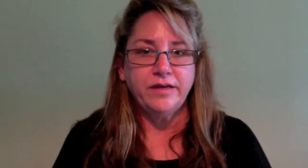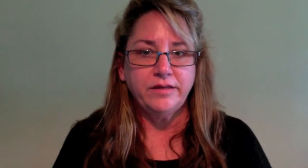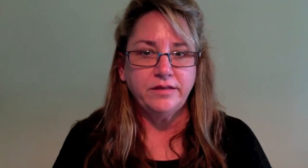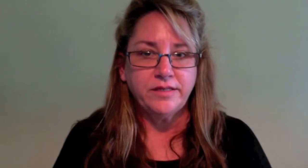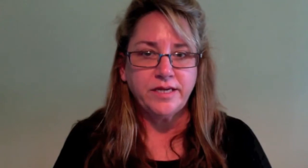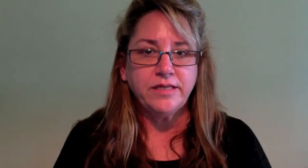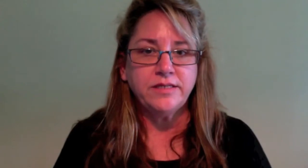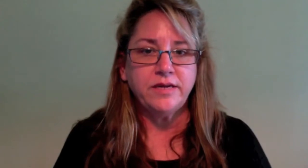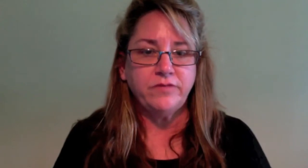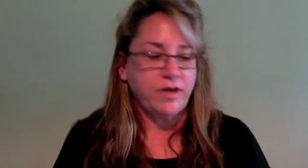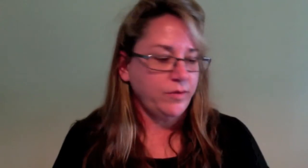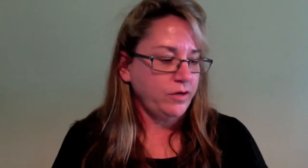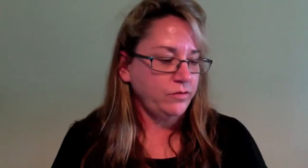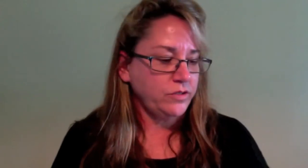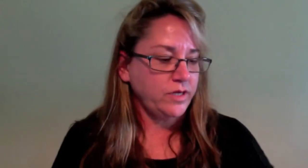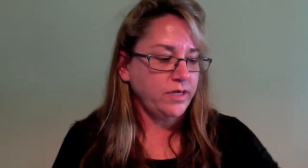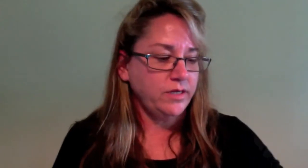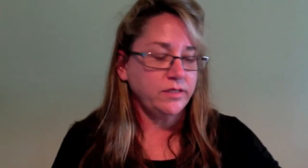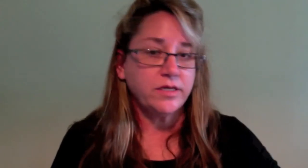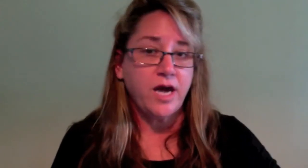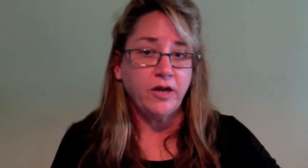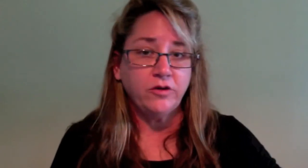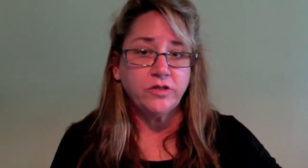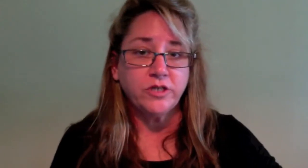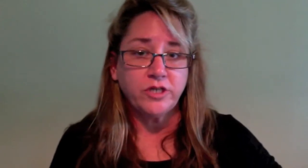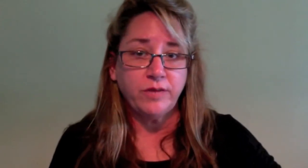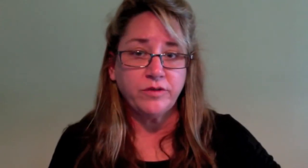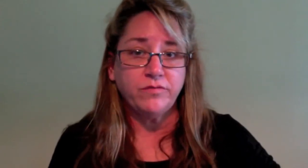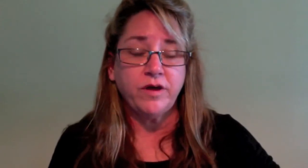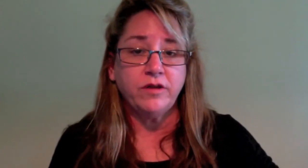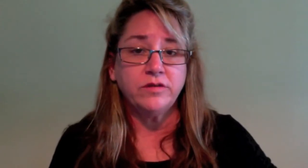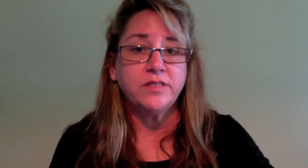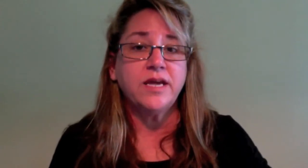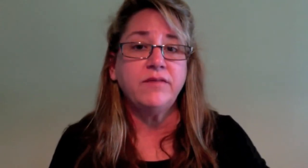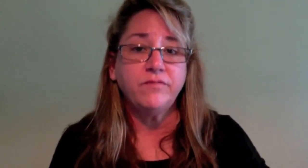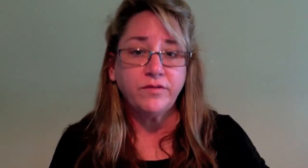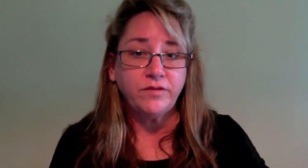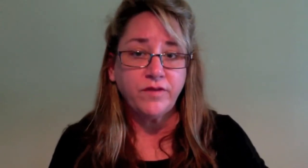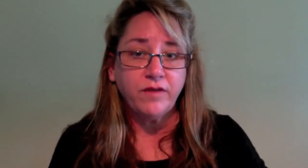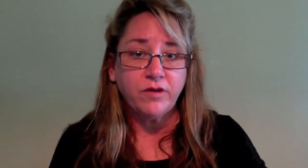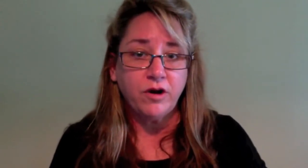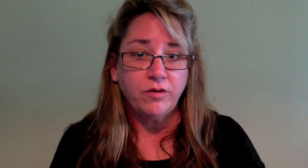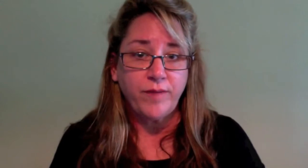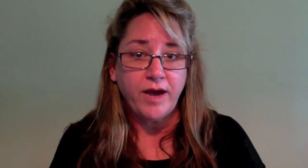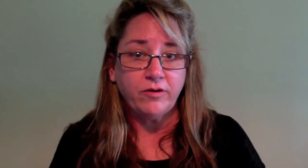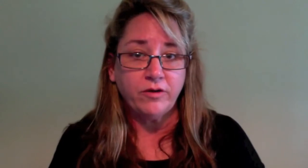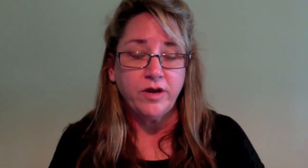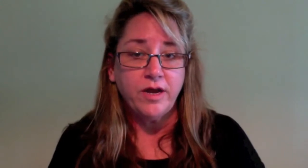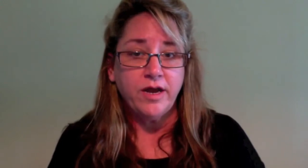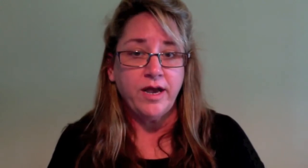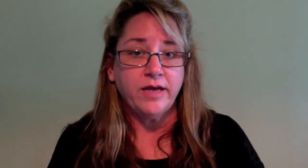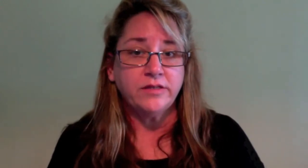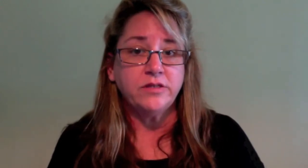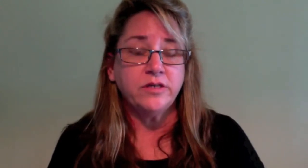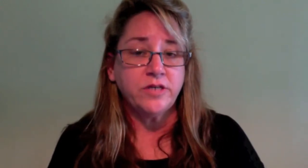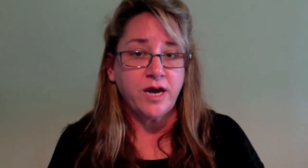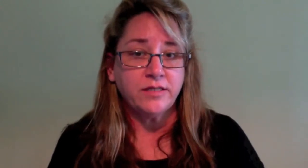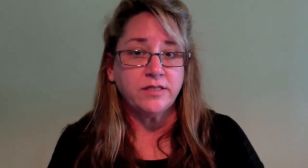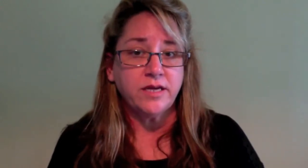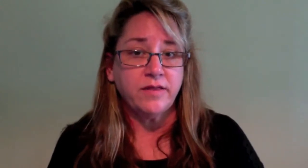the second set of dominoes is colors and shapes. It follows the same 55 card pattern as the dots and the